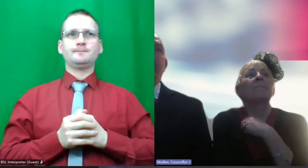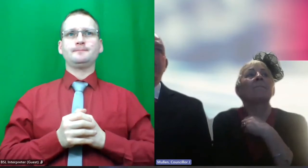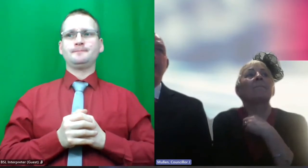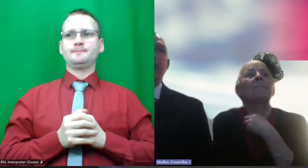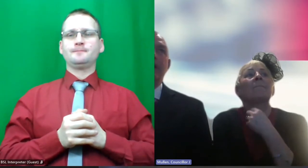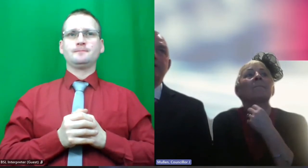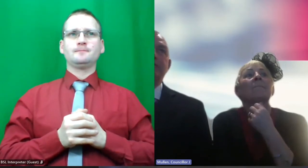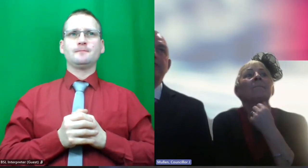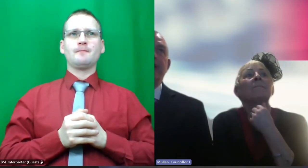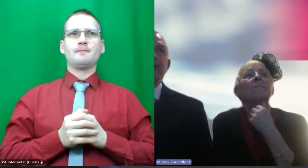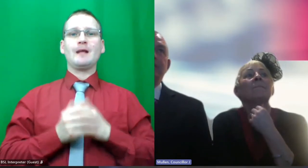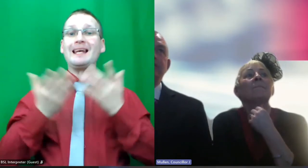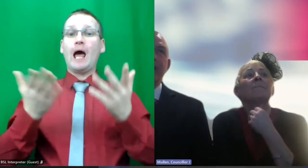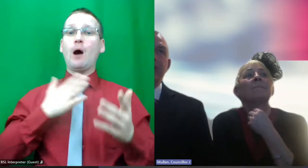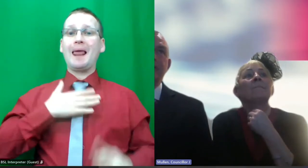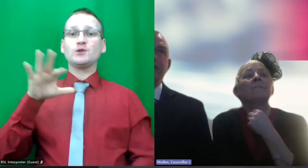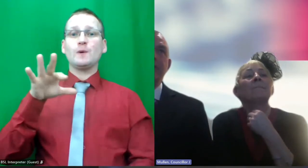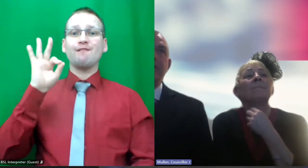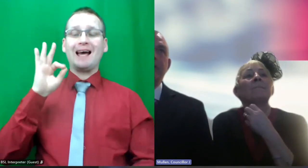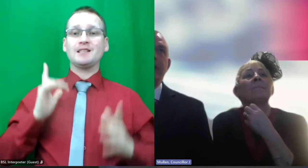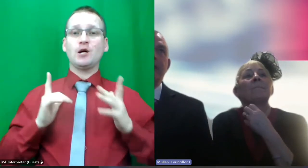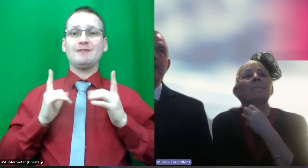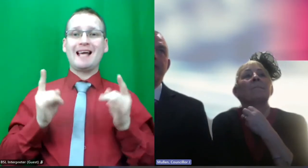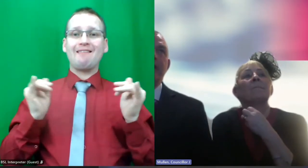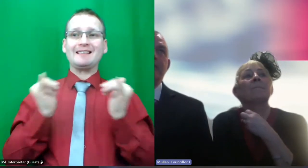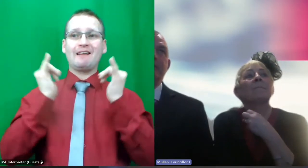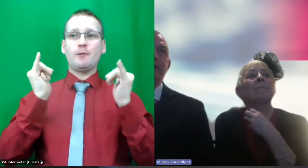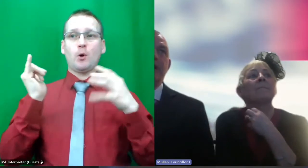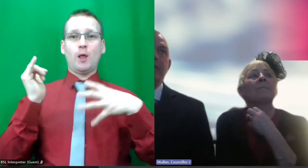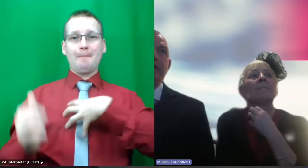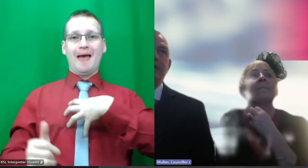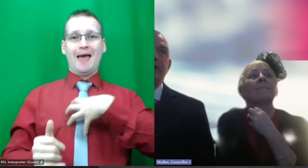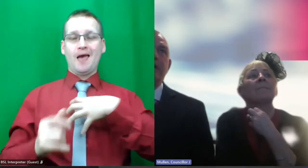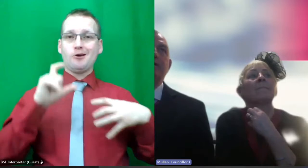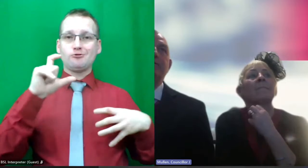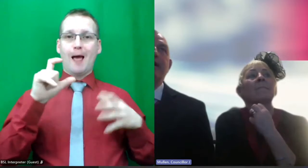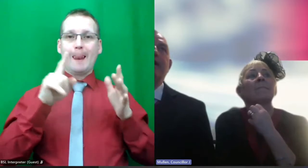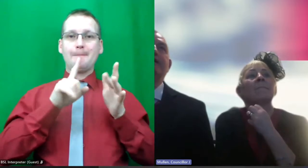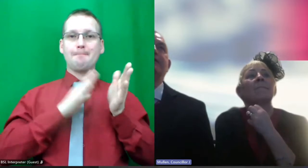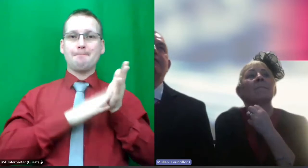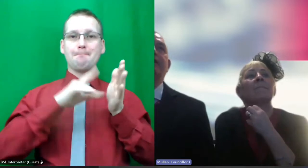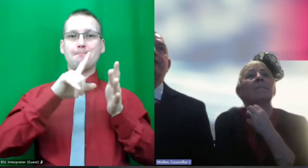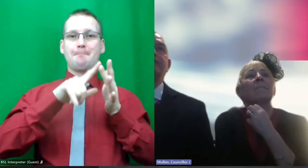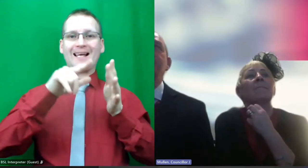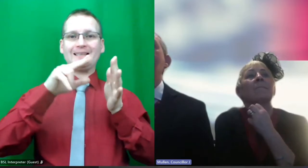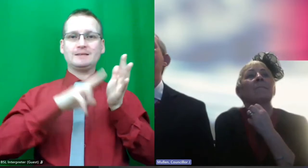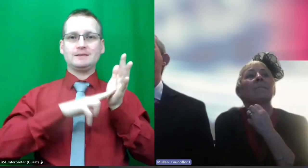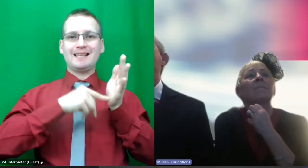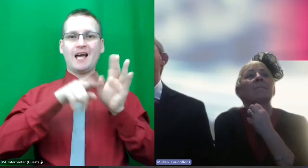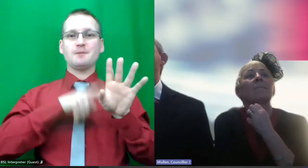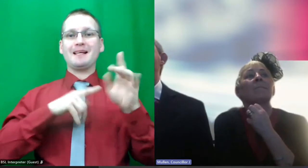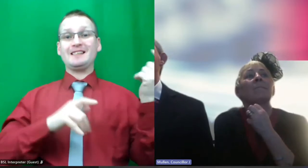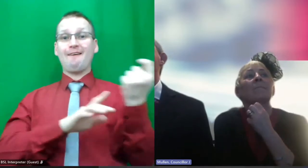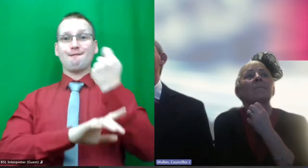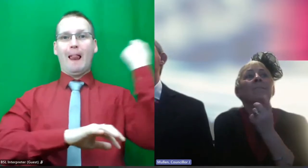Now, I would like to invite retired Ceremonial Mayor, Councillor Charlie McIntyre, to make his valedictory